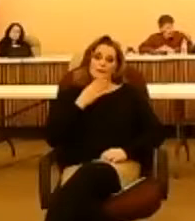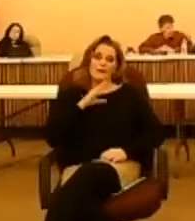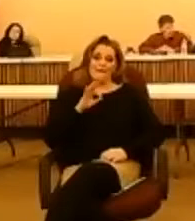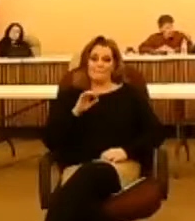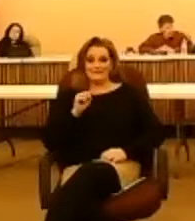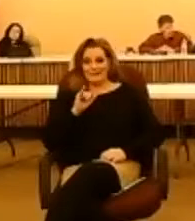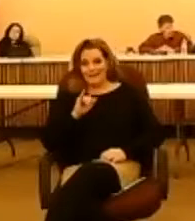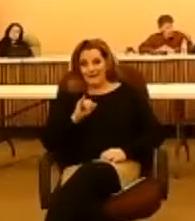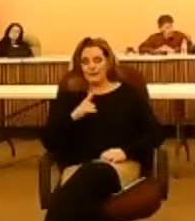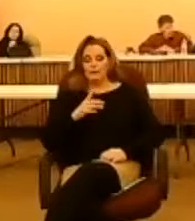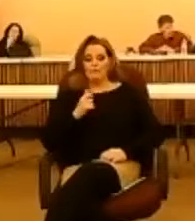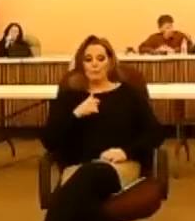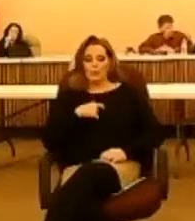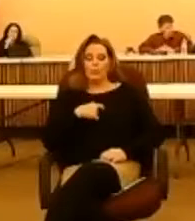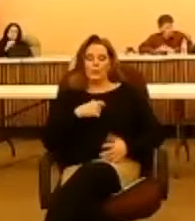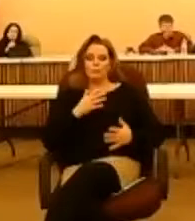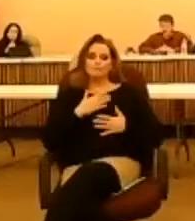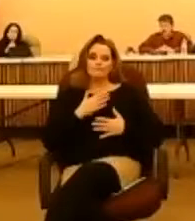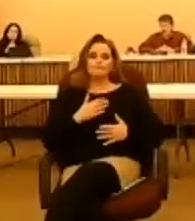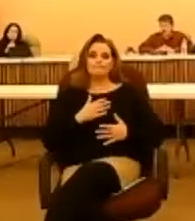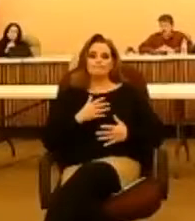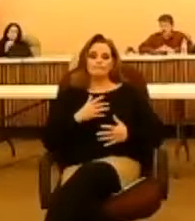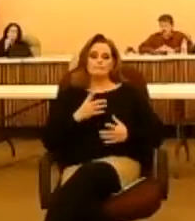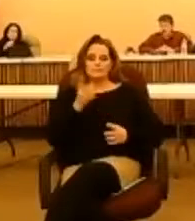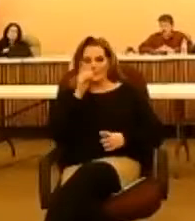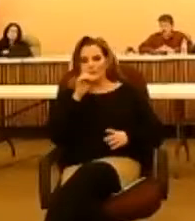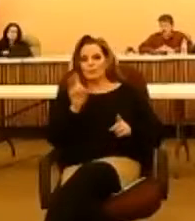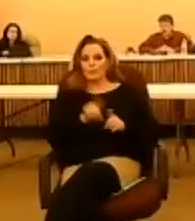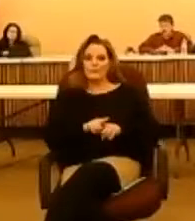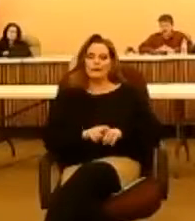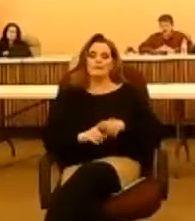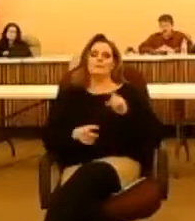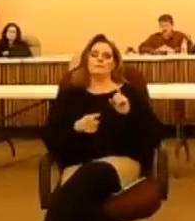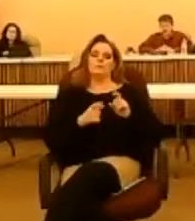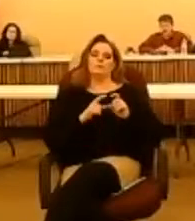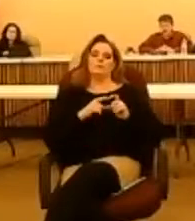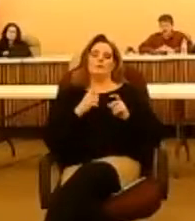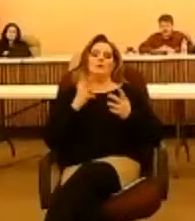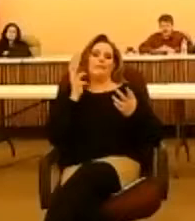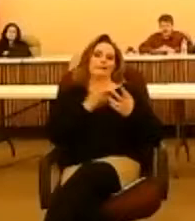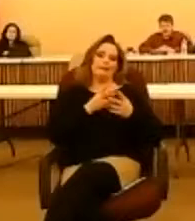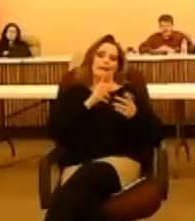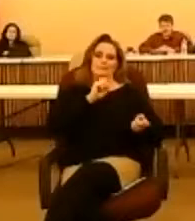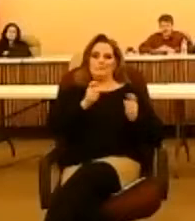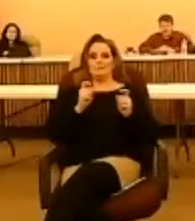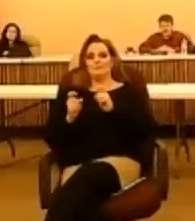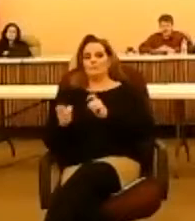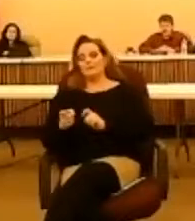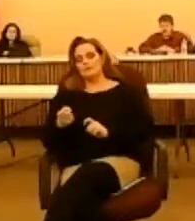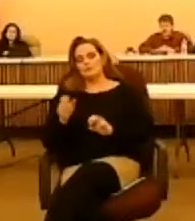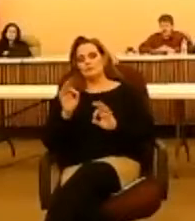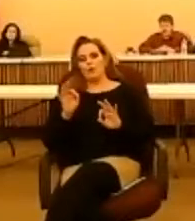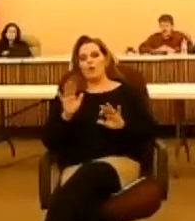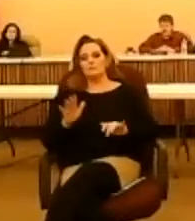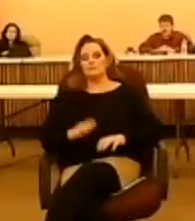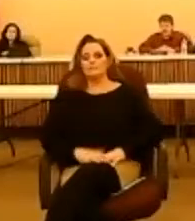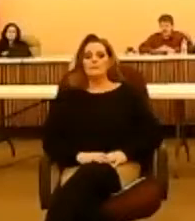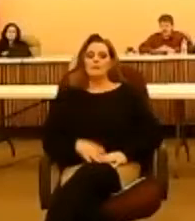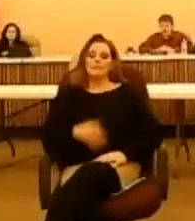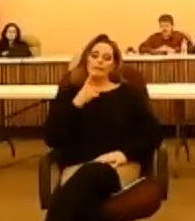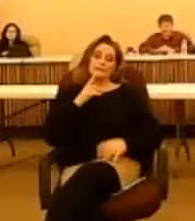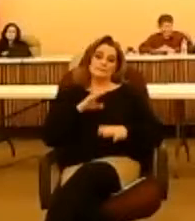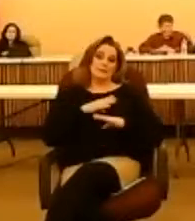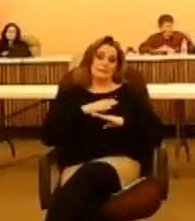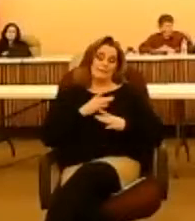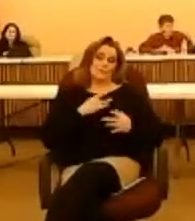FSI for their willingness to continually adapt this plan to meet the concerns of the